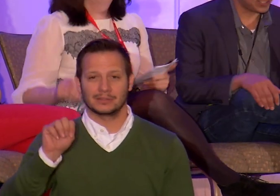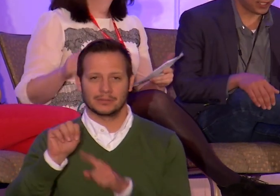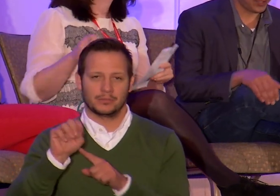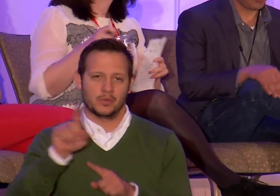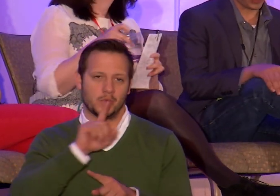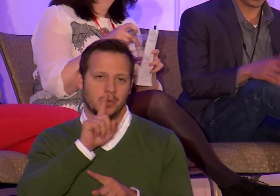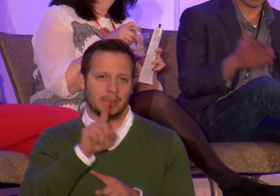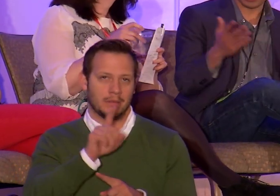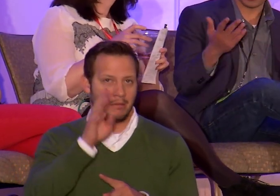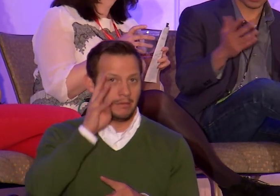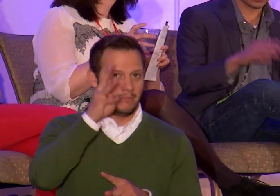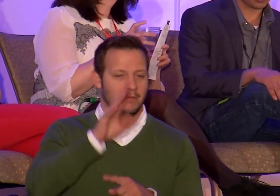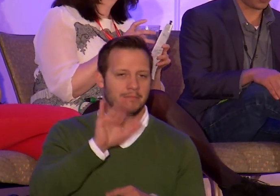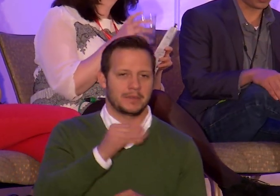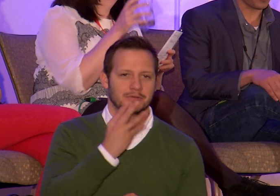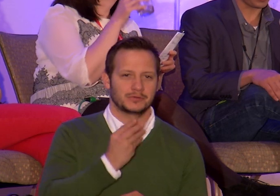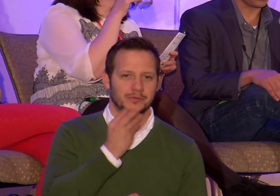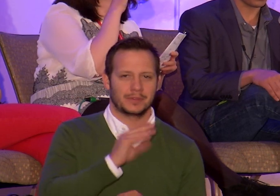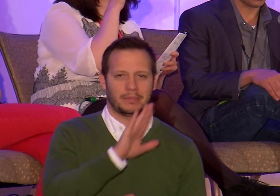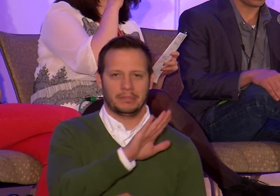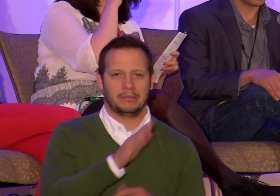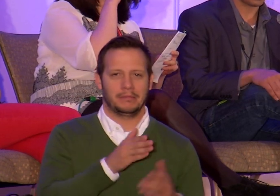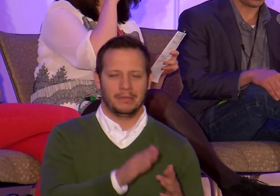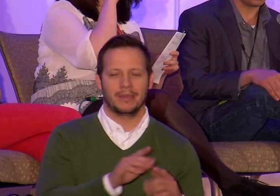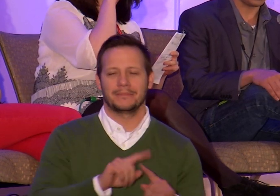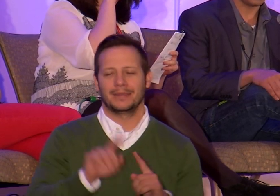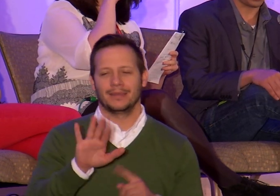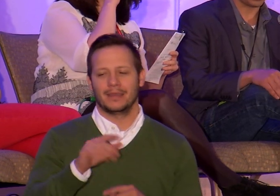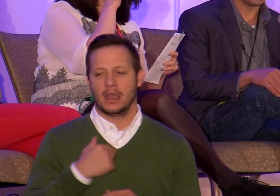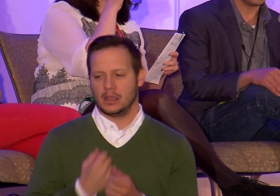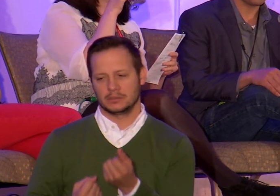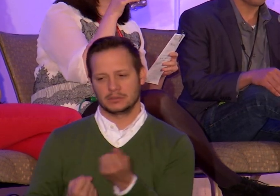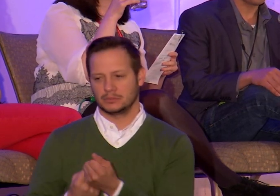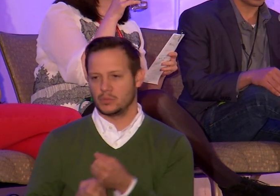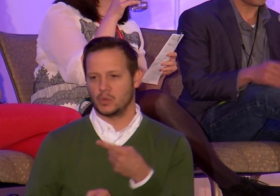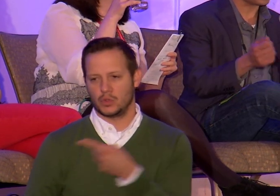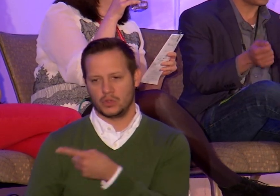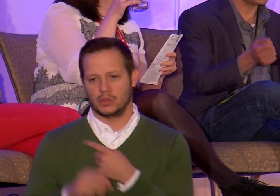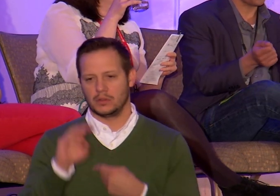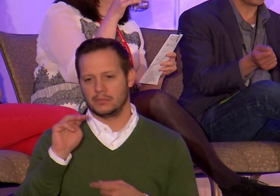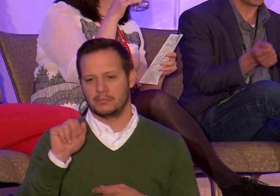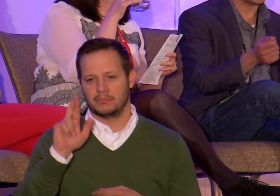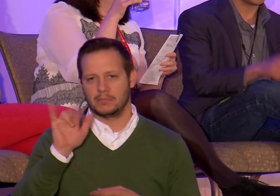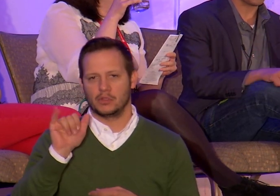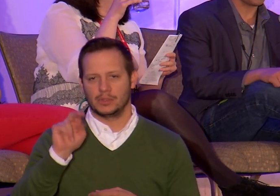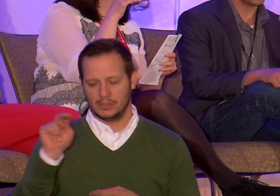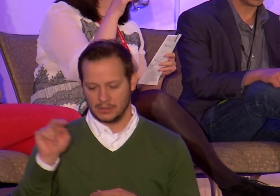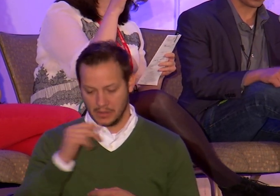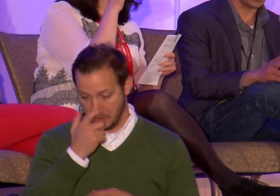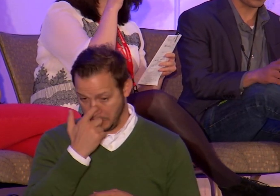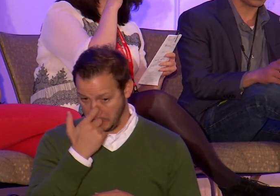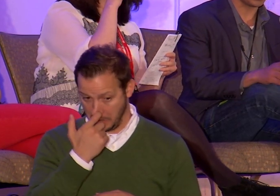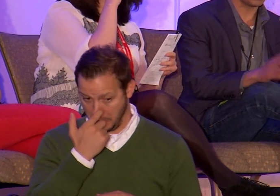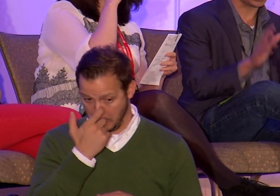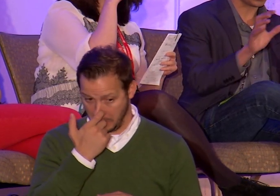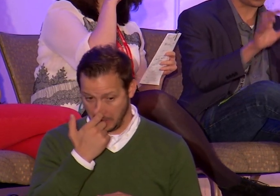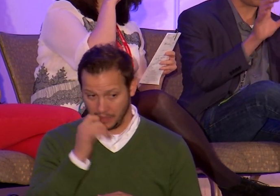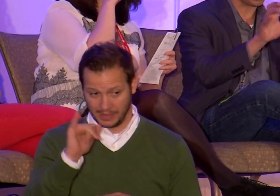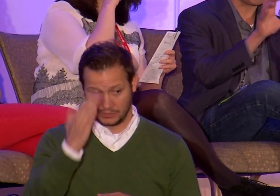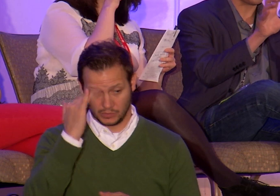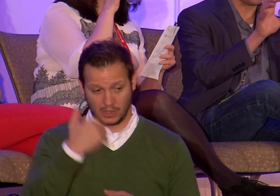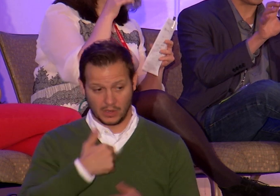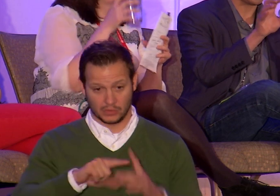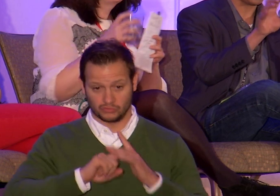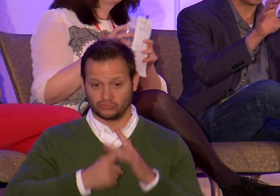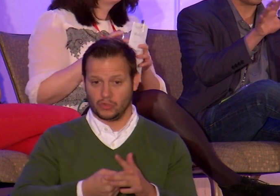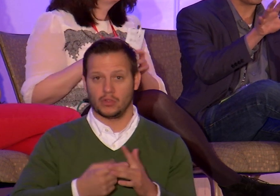But I totally support Maryam in this. I mean, and that's the reason why I started the Global Secular Humanist Movement, which I very